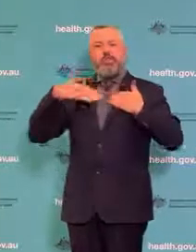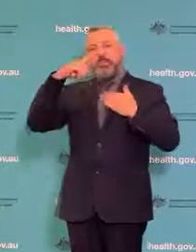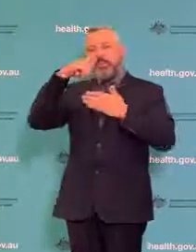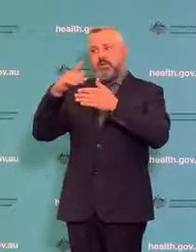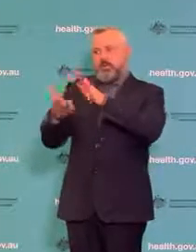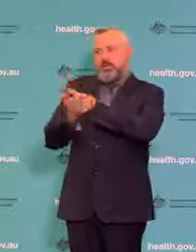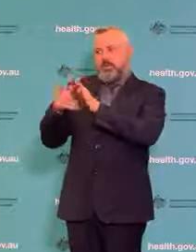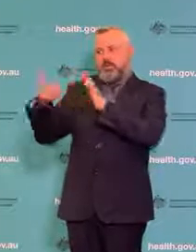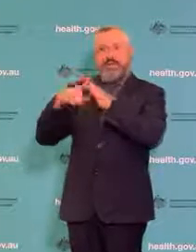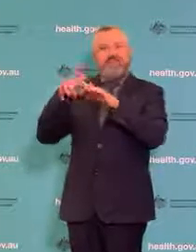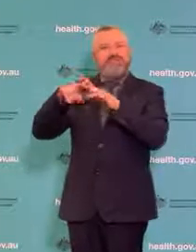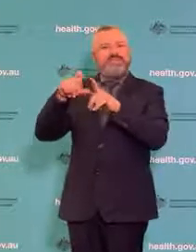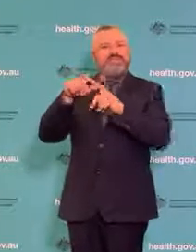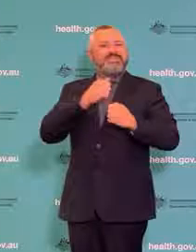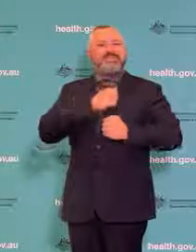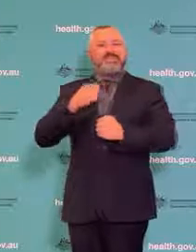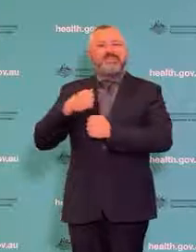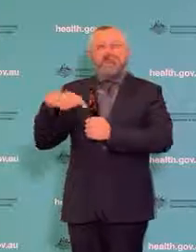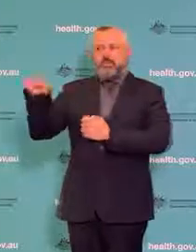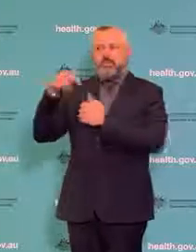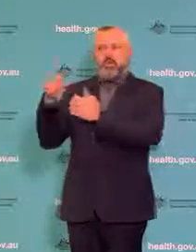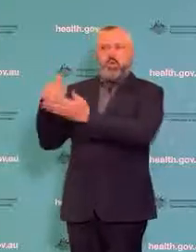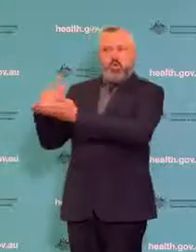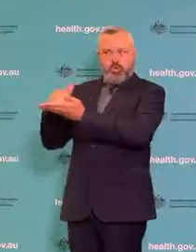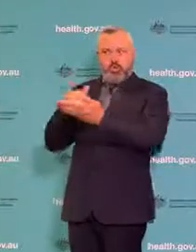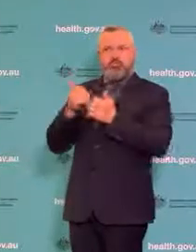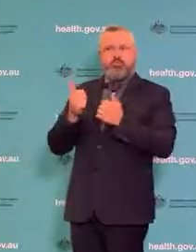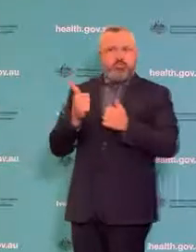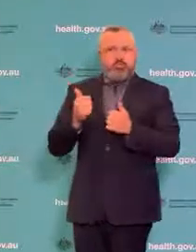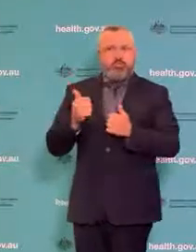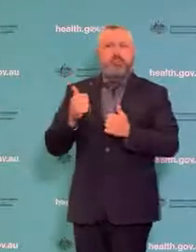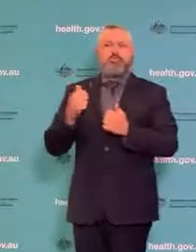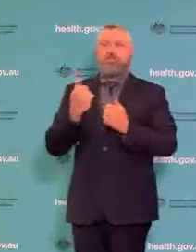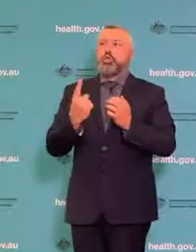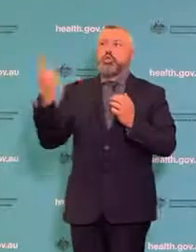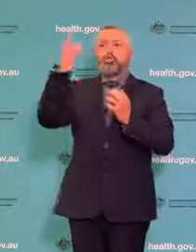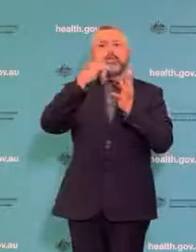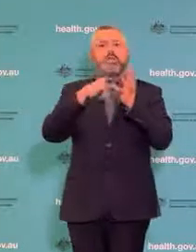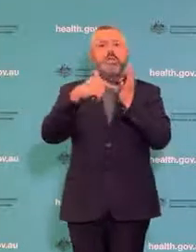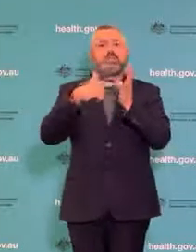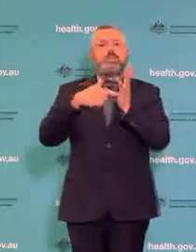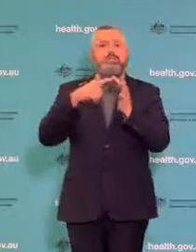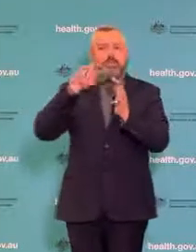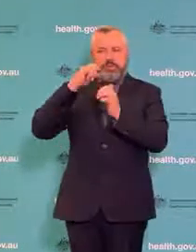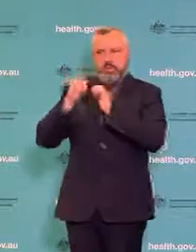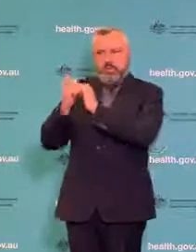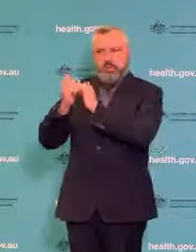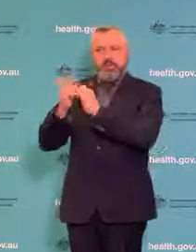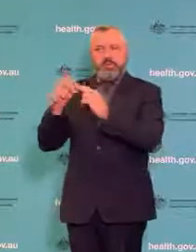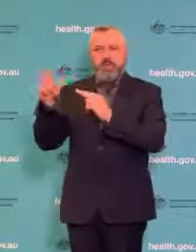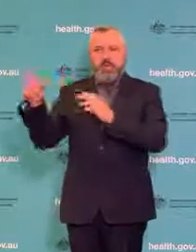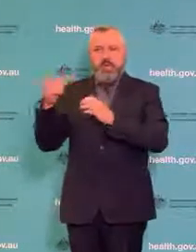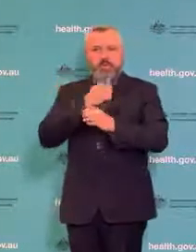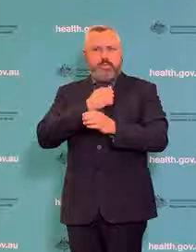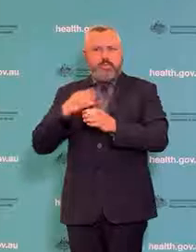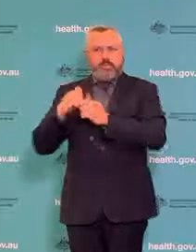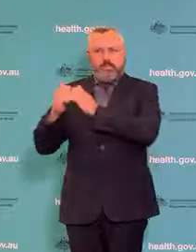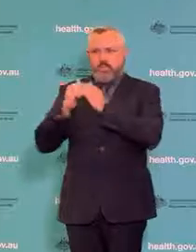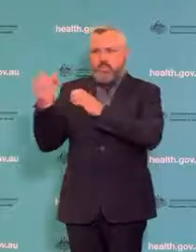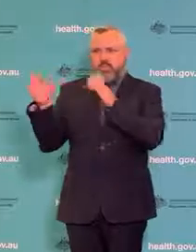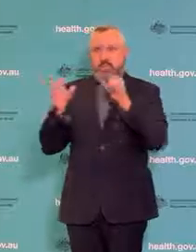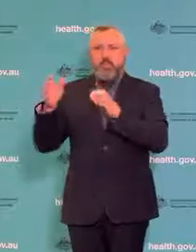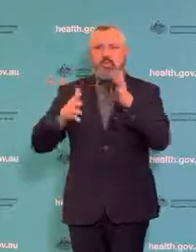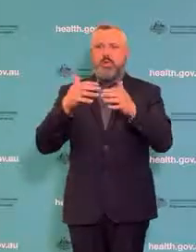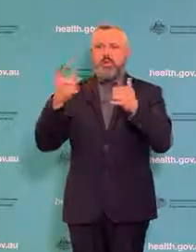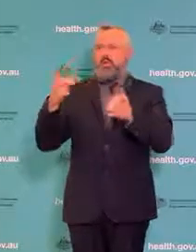response. States and territories are working with the Defence Force on how best to use that fantastic resource that we